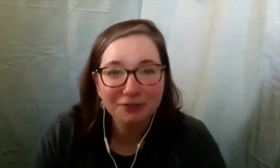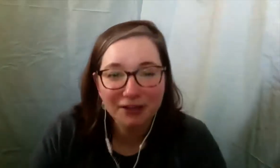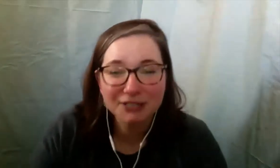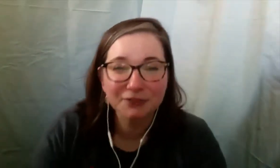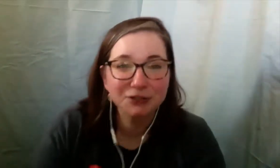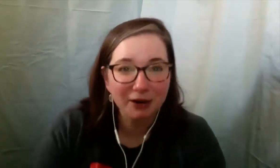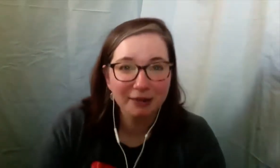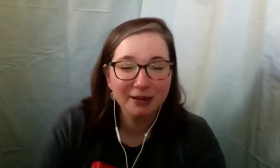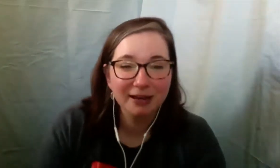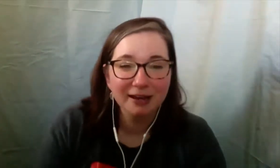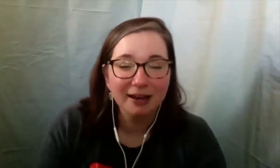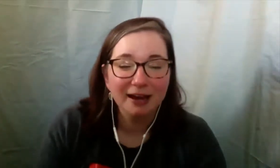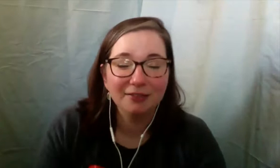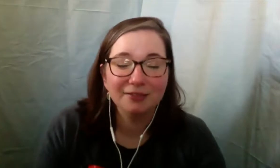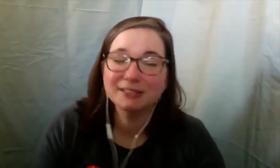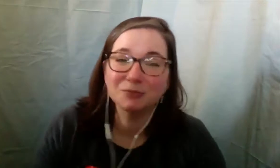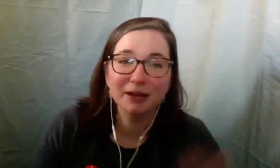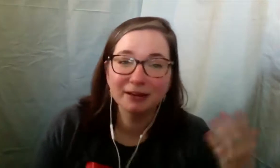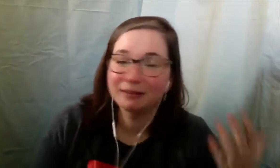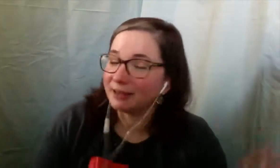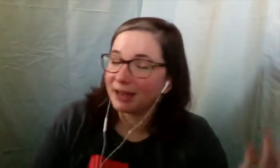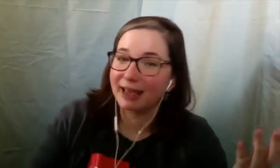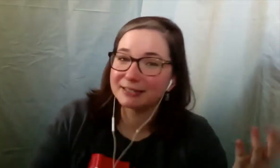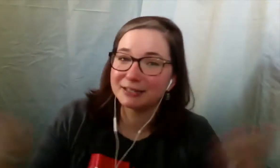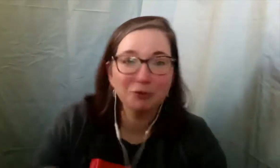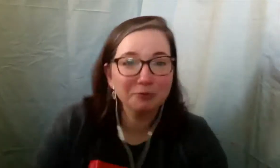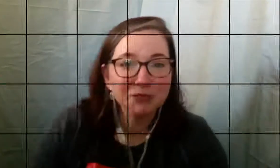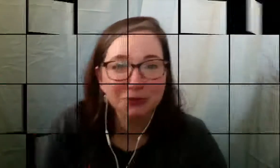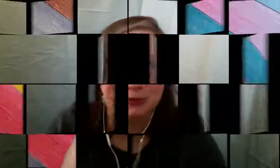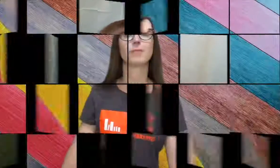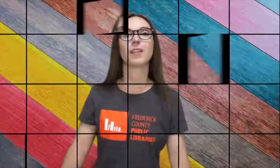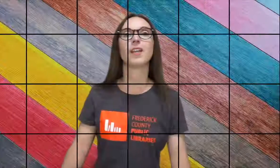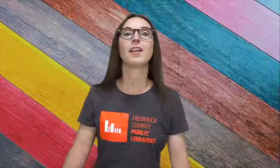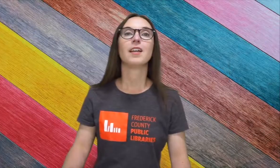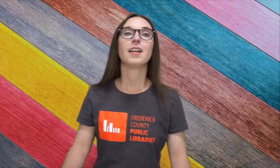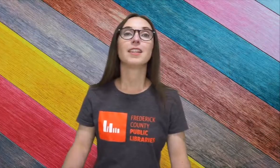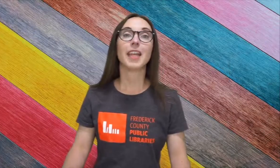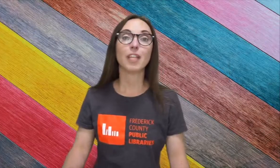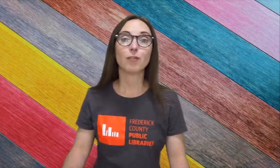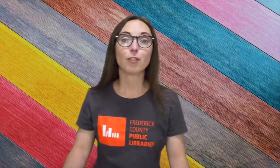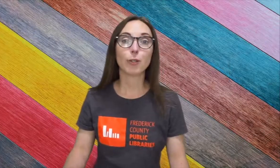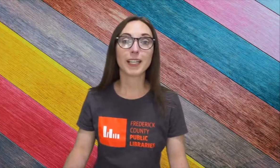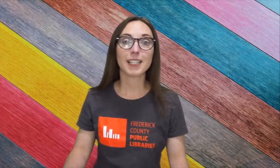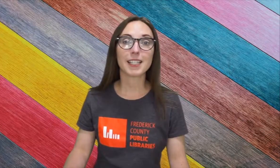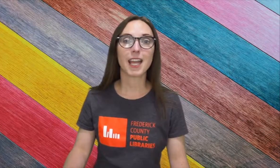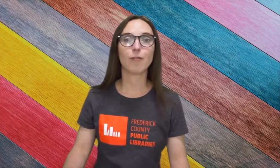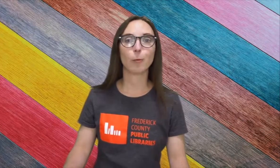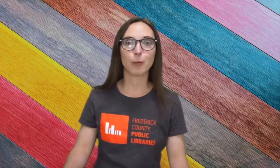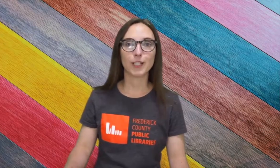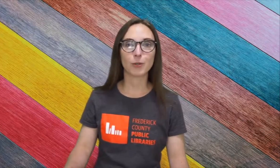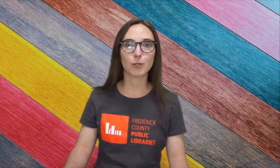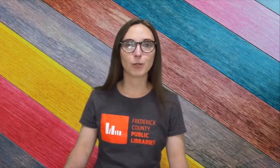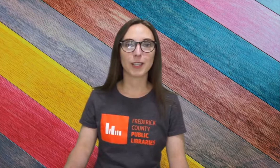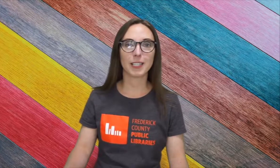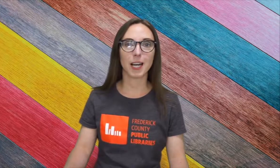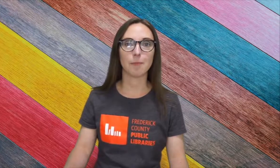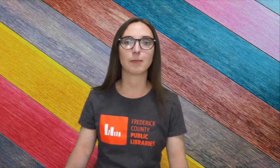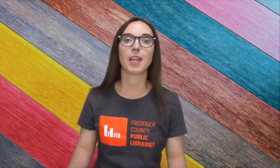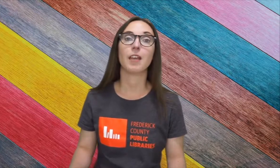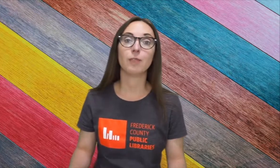for joining me. This has been ASL with Miss Julia. Thank you for joining us today for Preschool Storytime. If you would